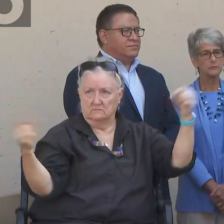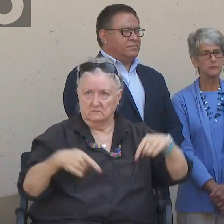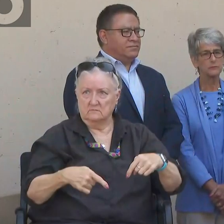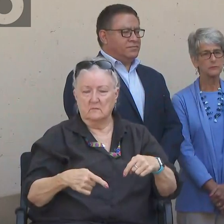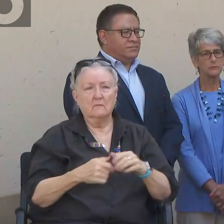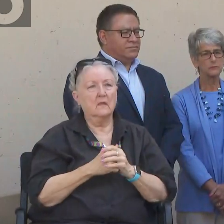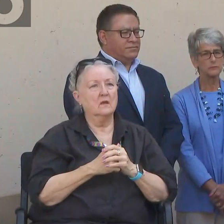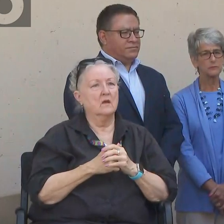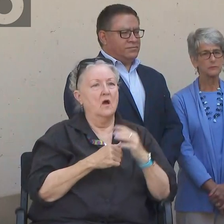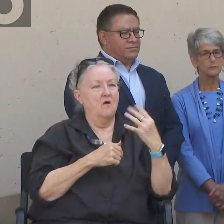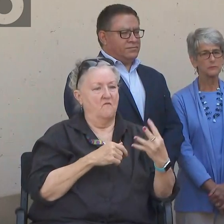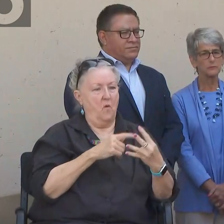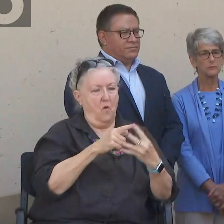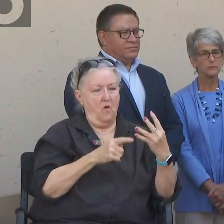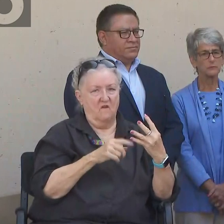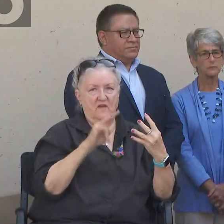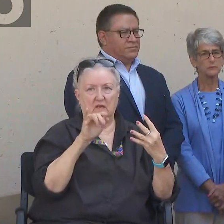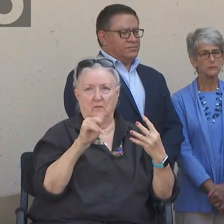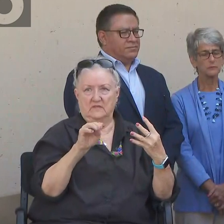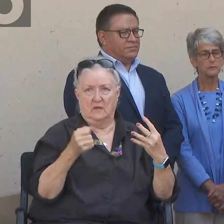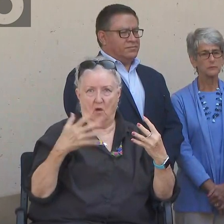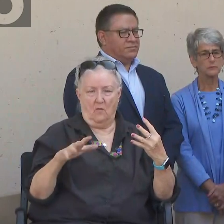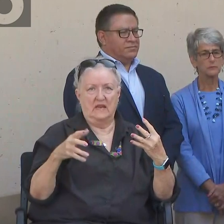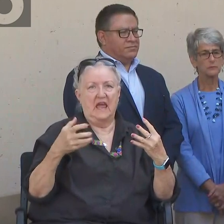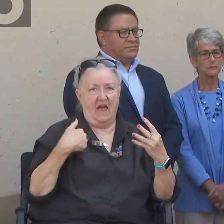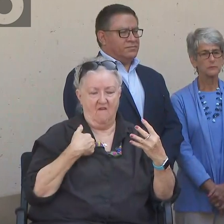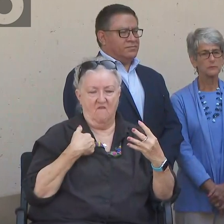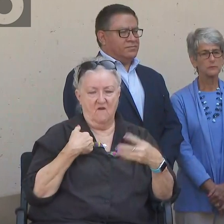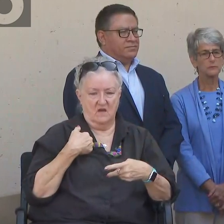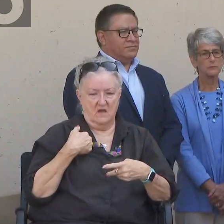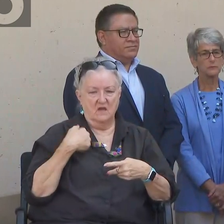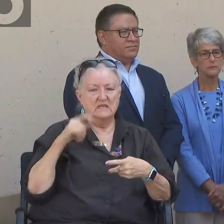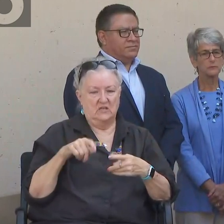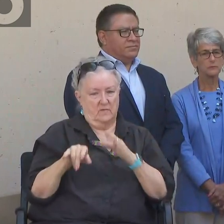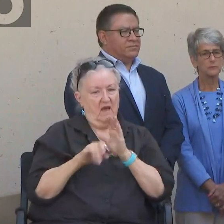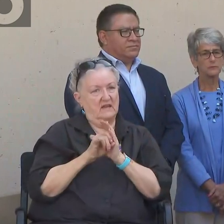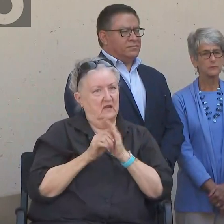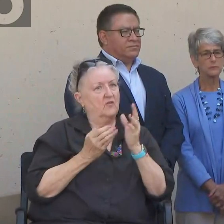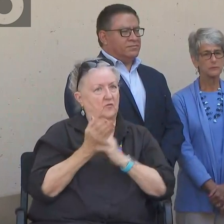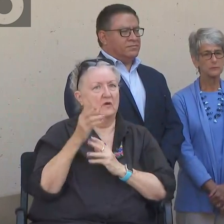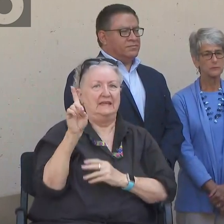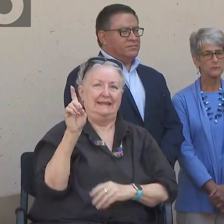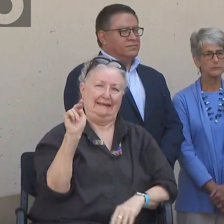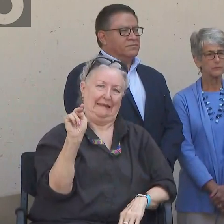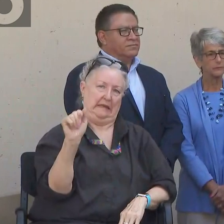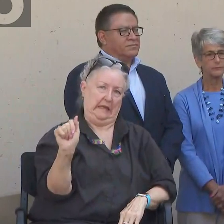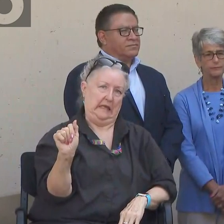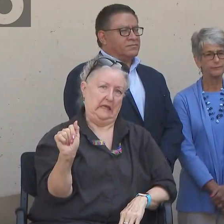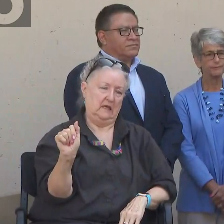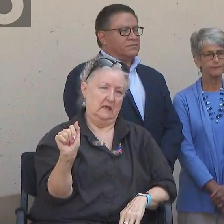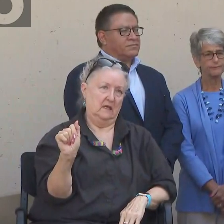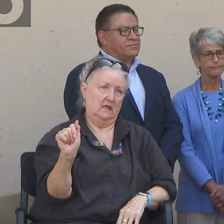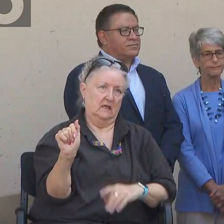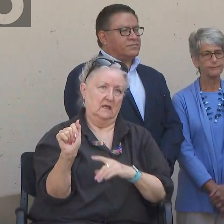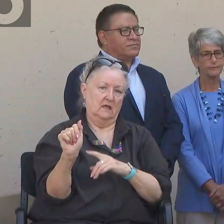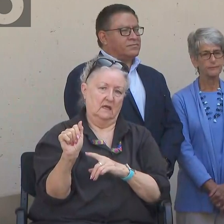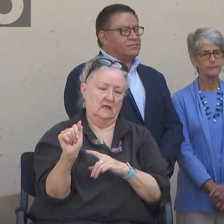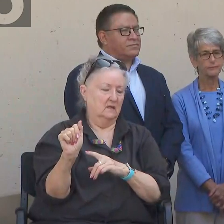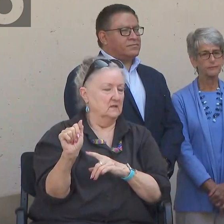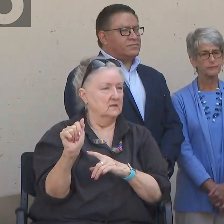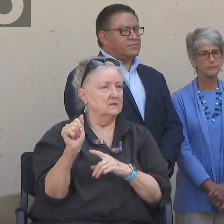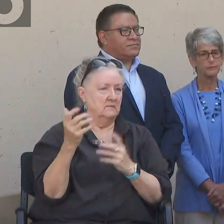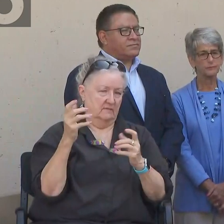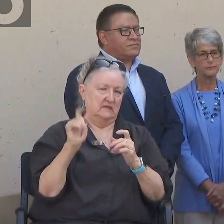The four victims that we have recovered as of now will need to be identified through DNA, and that may take